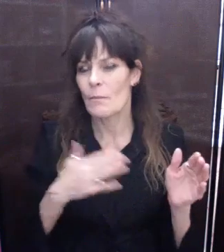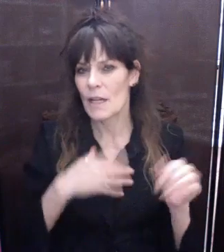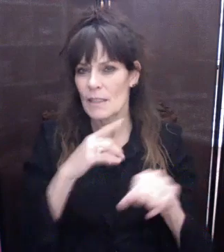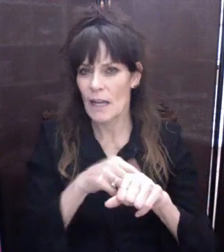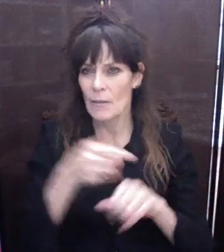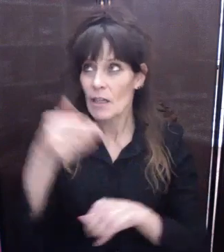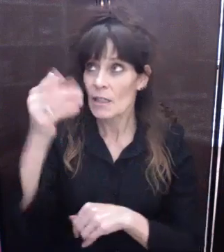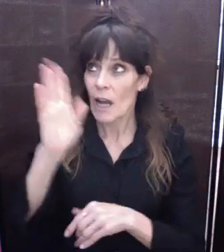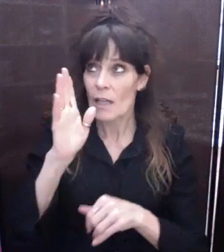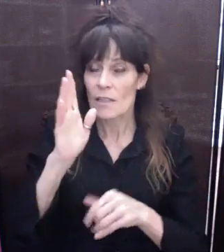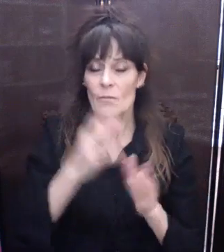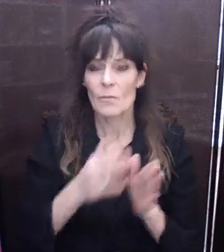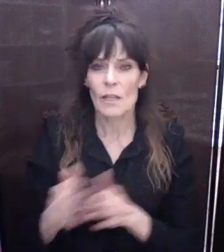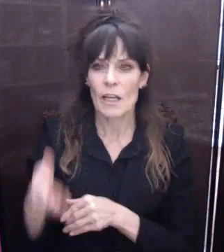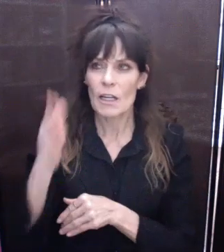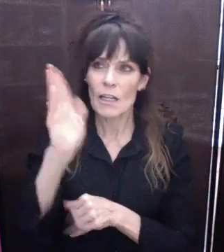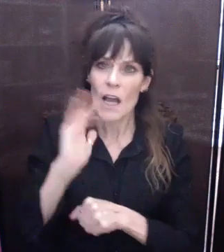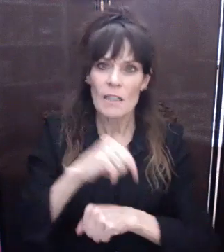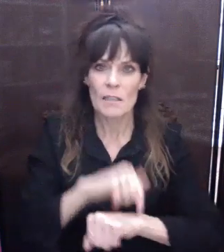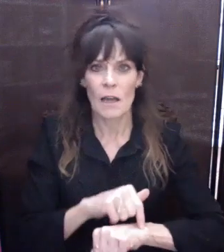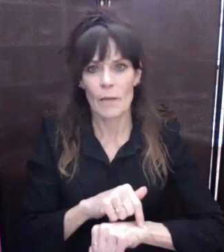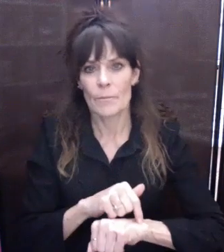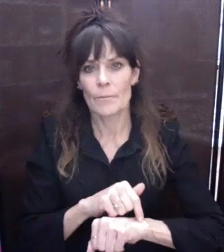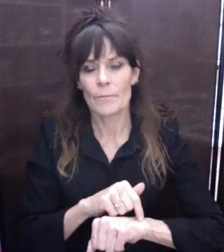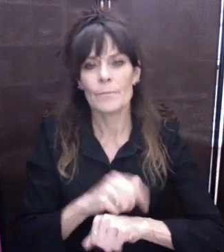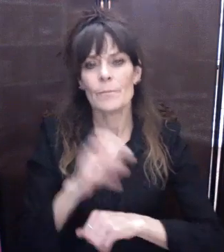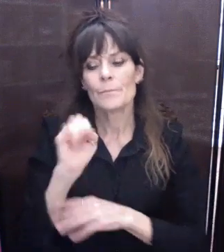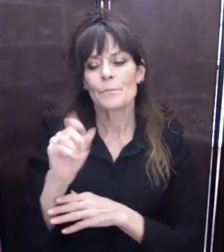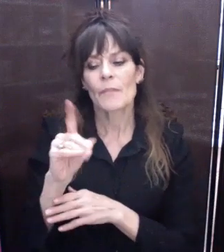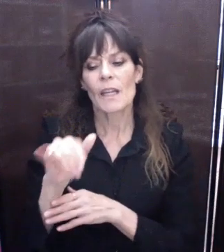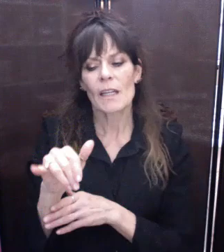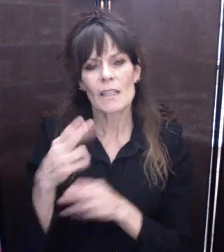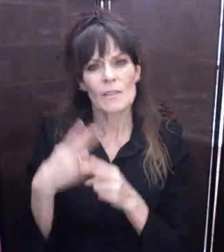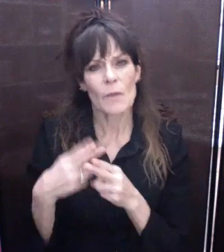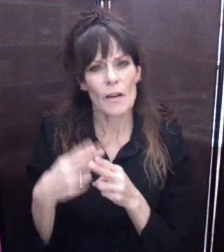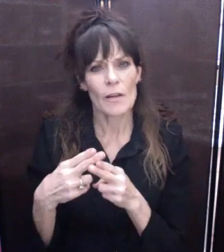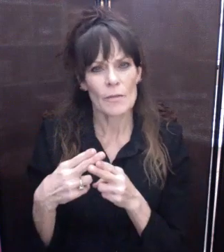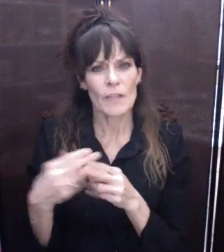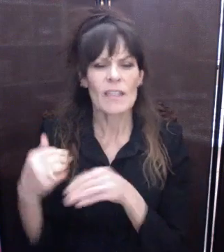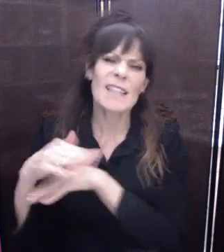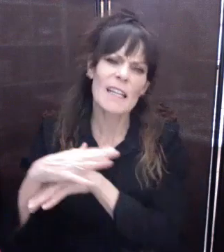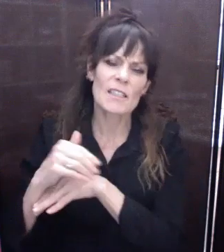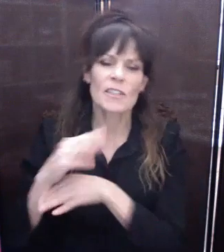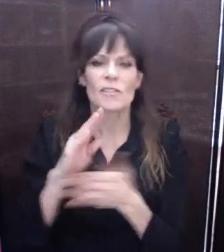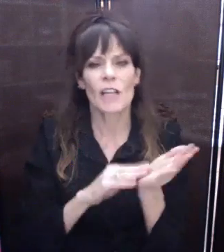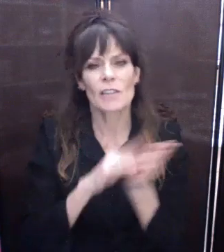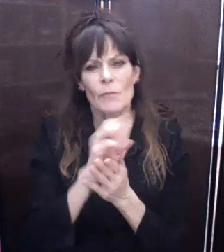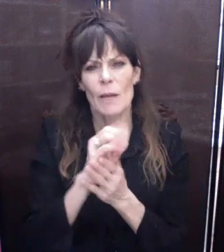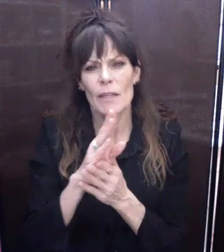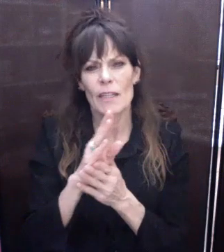and God's time. And Eddie is referred to Dr. Bob. He's a neighbor living up the street in a rented house,